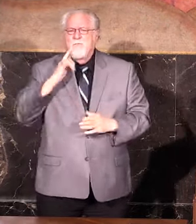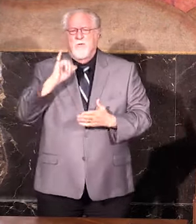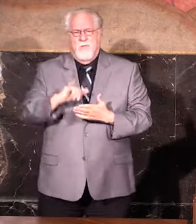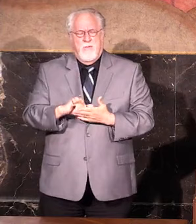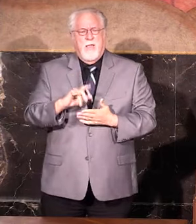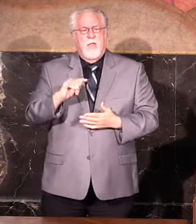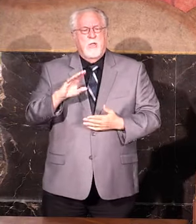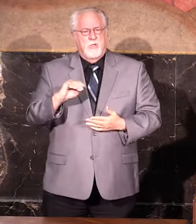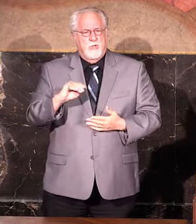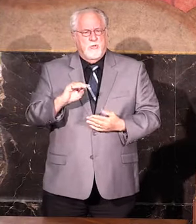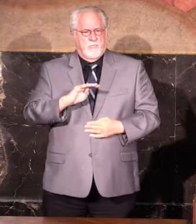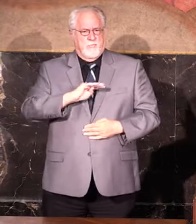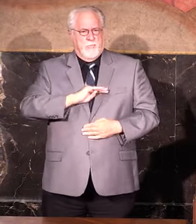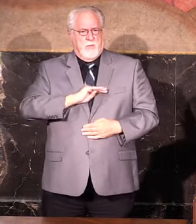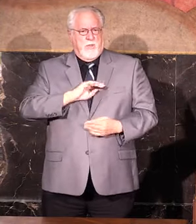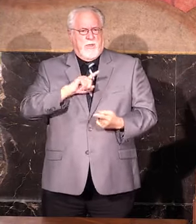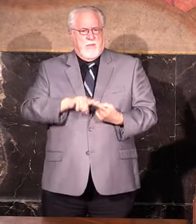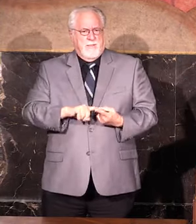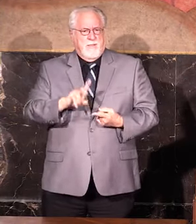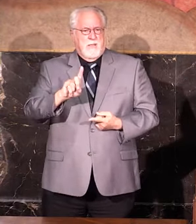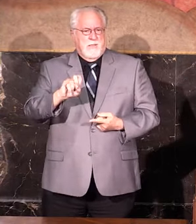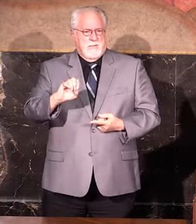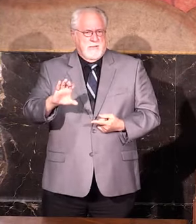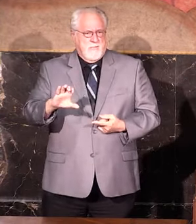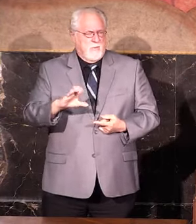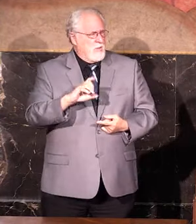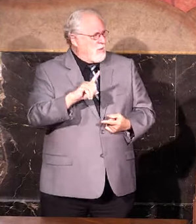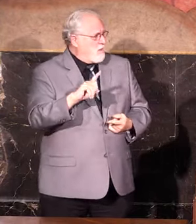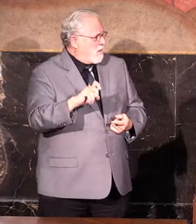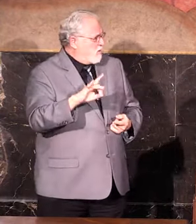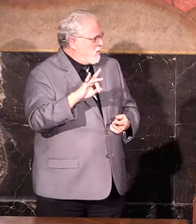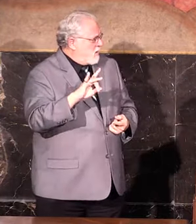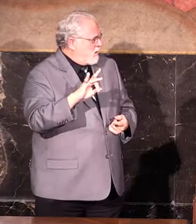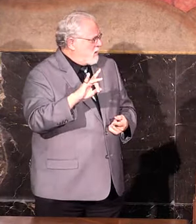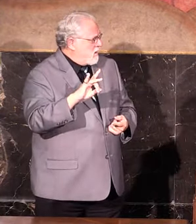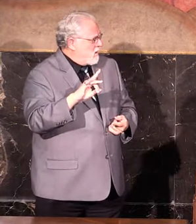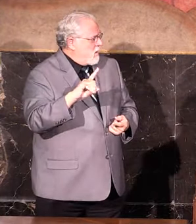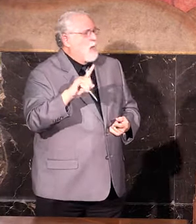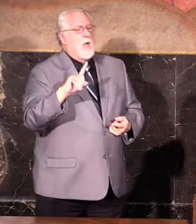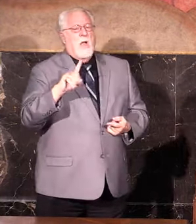to suffice till the end of the year, is $190